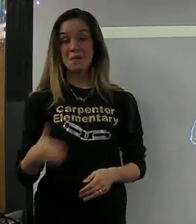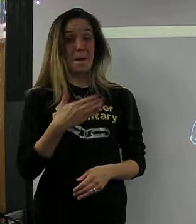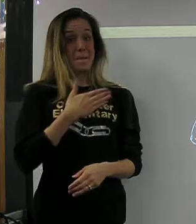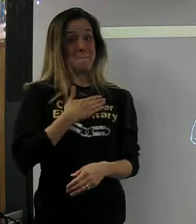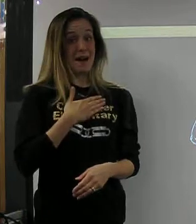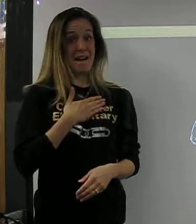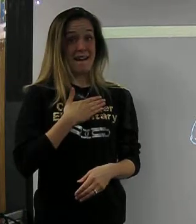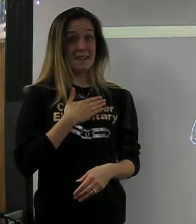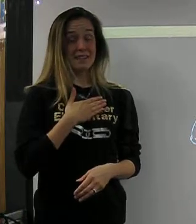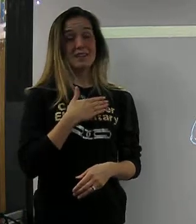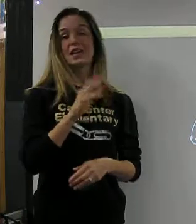My.